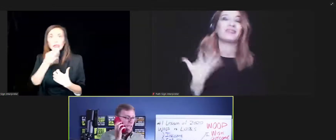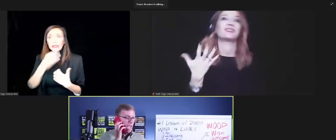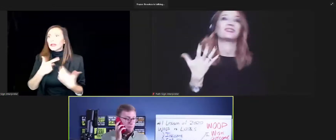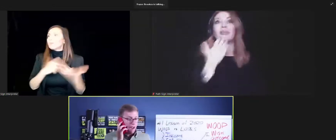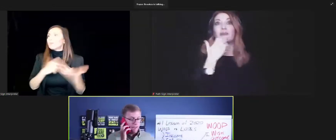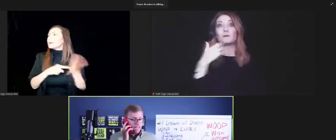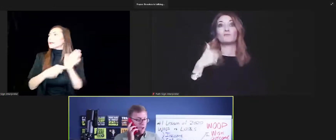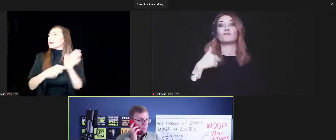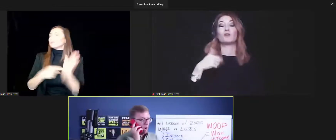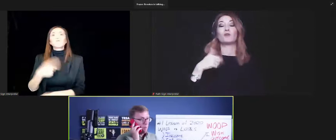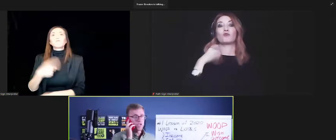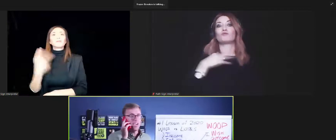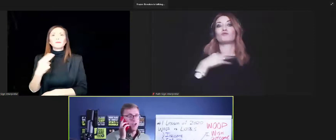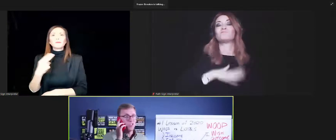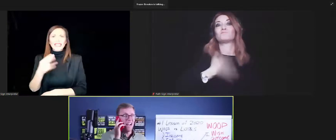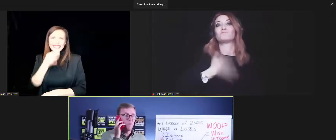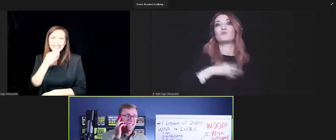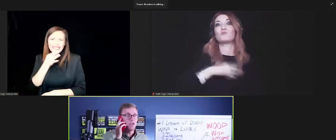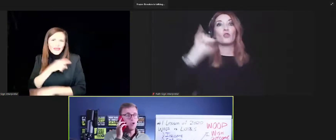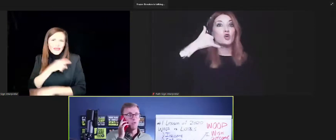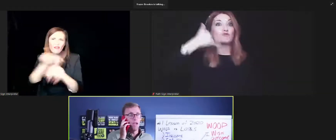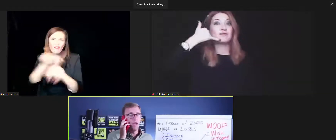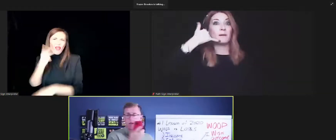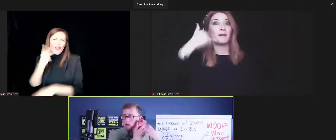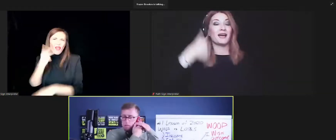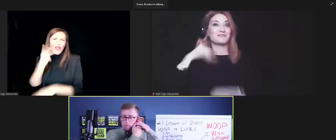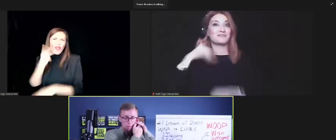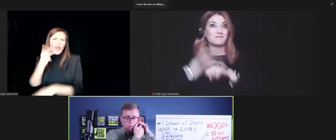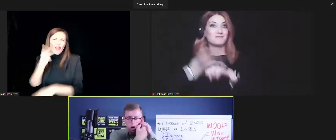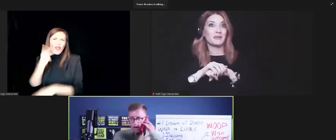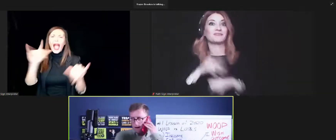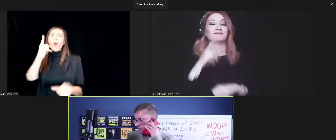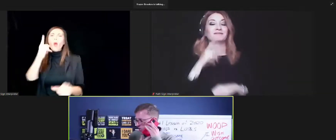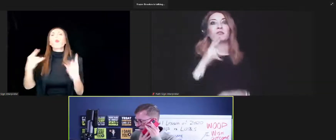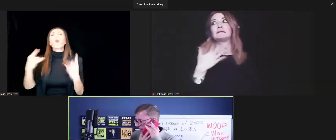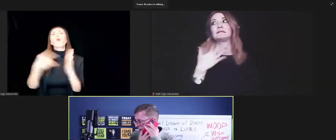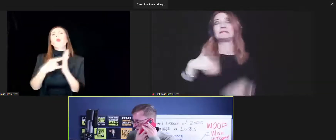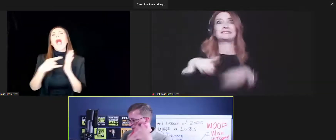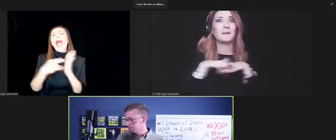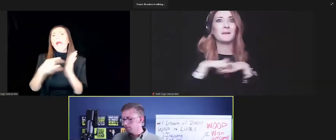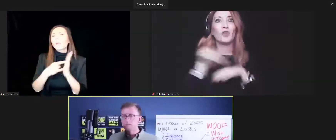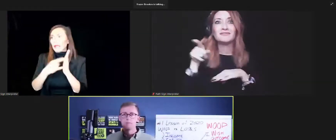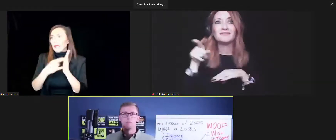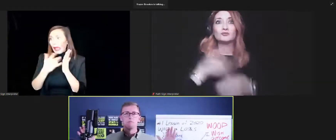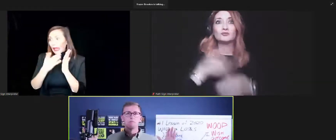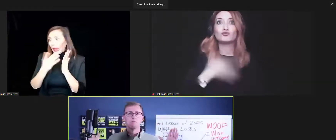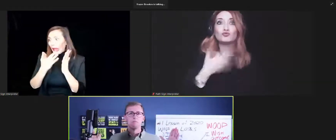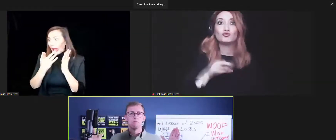hey, Mary, yeah, we've got a presentation tonight. We need you to run it. Yeah, got it. See you there.